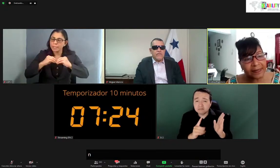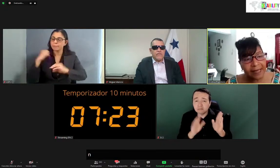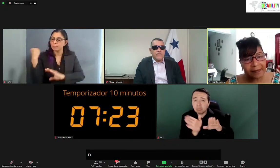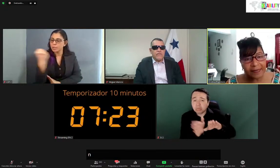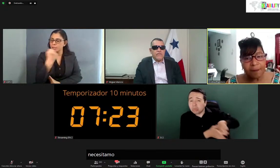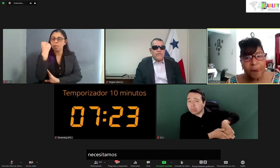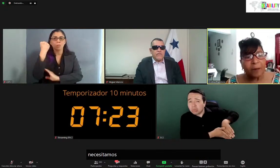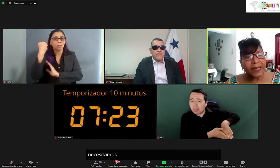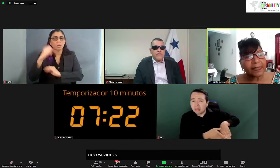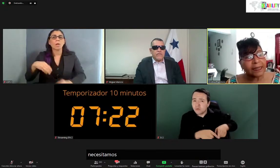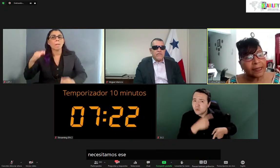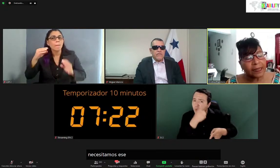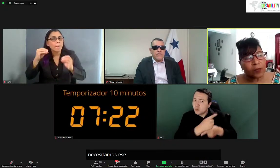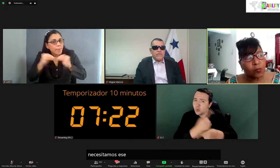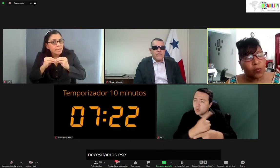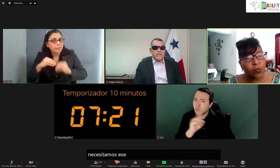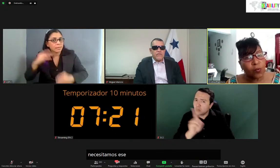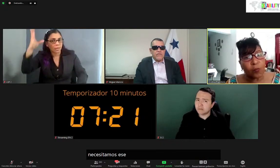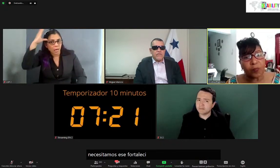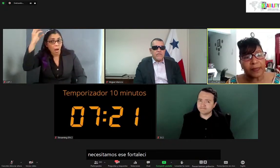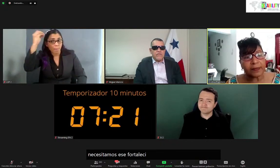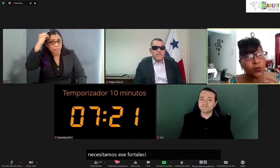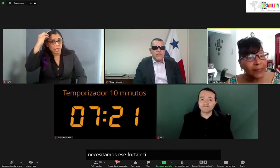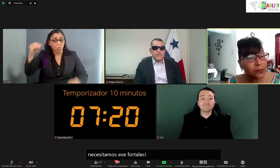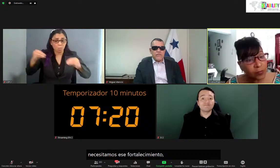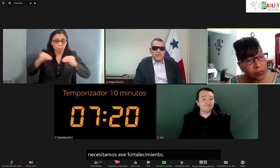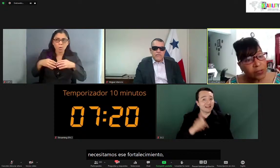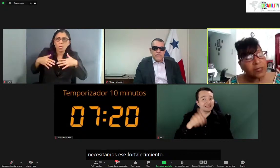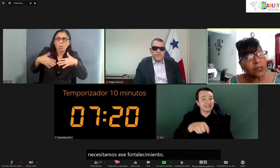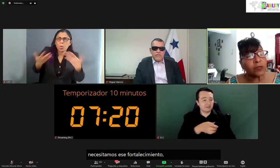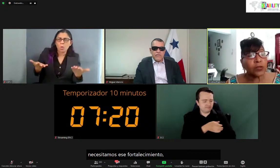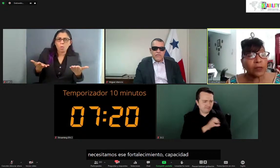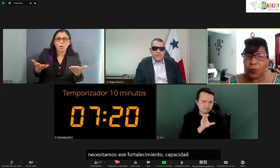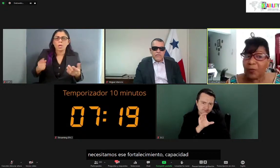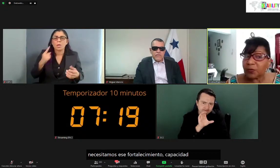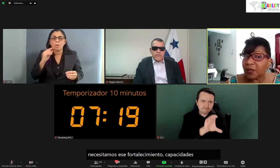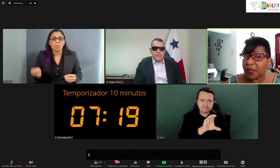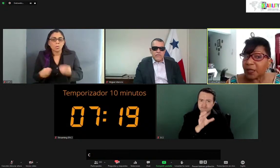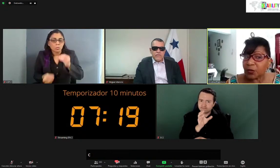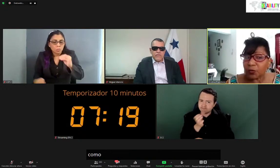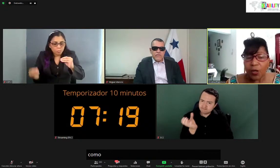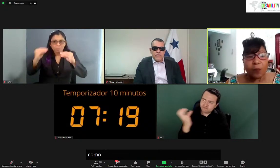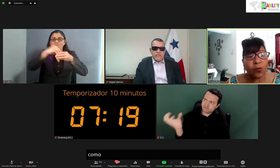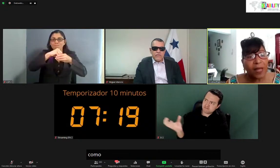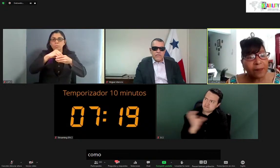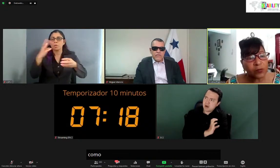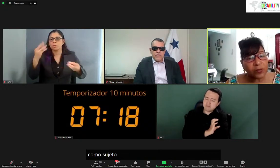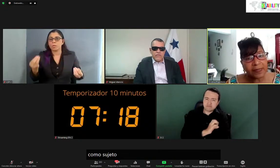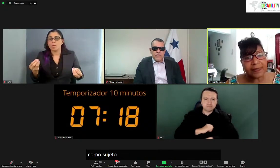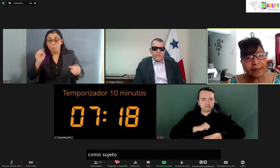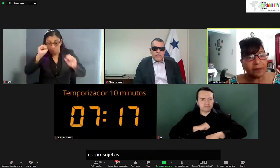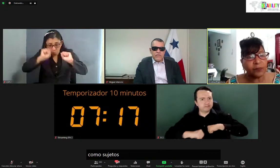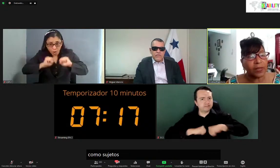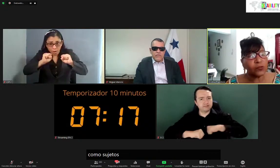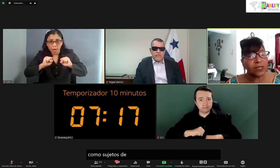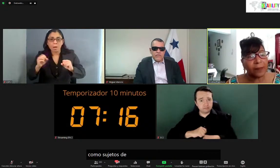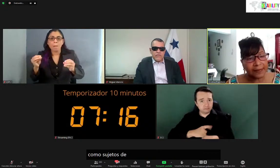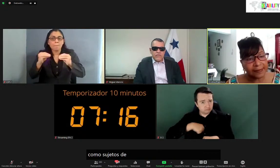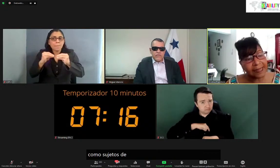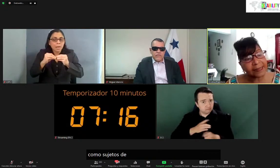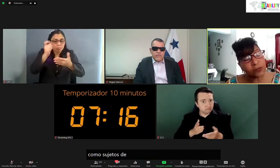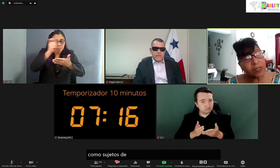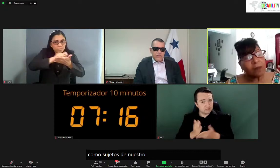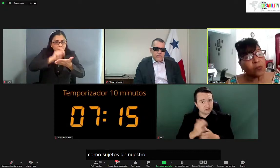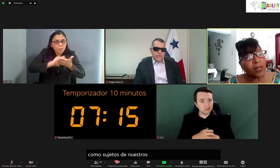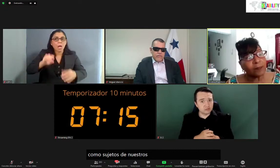with so we need to strengthen these funding so